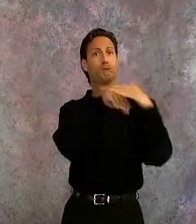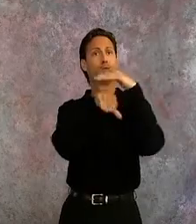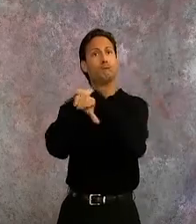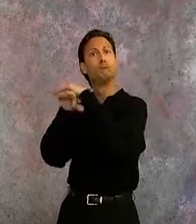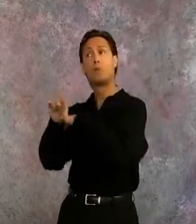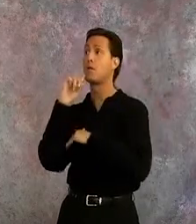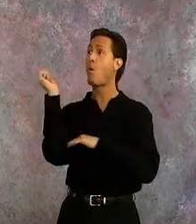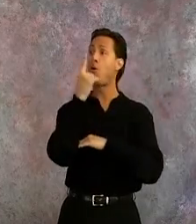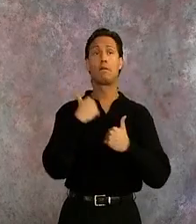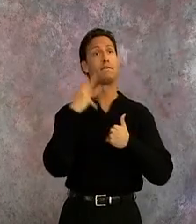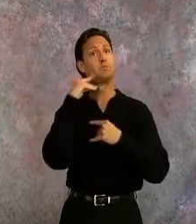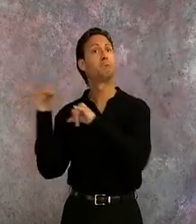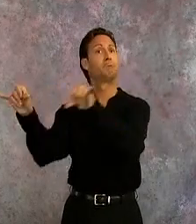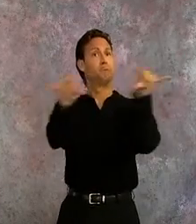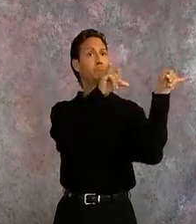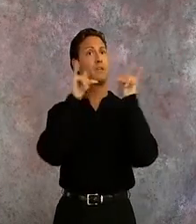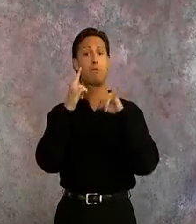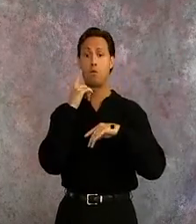from in their experience traveling in the Boundary Waters.